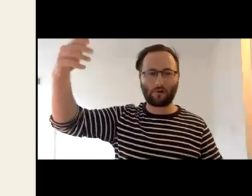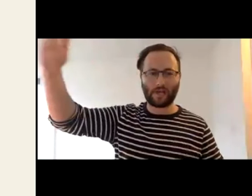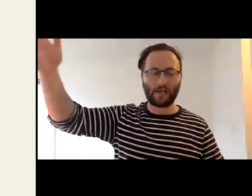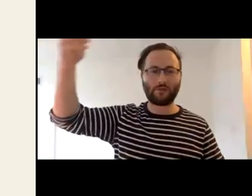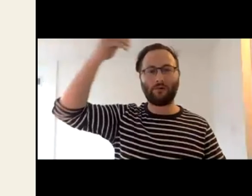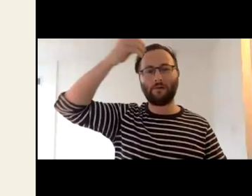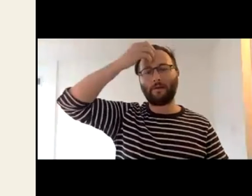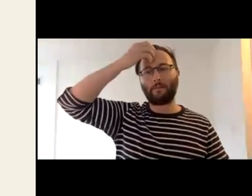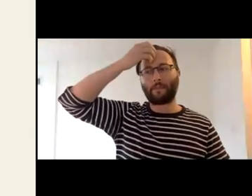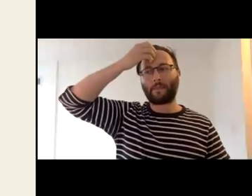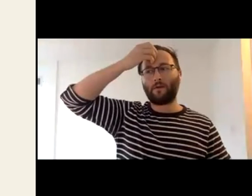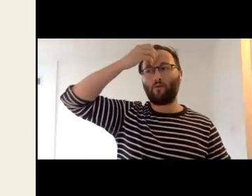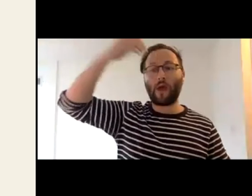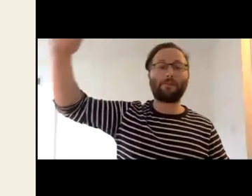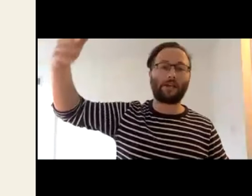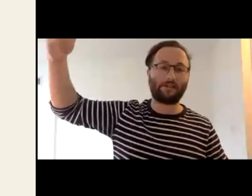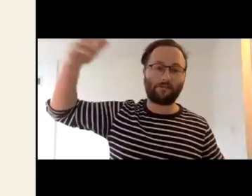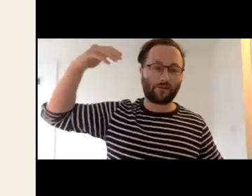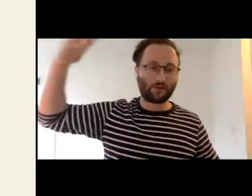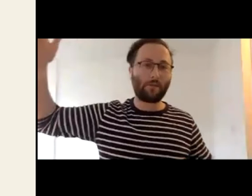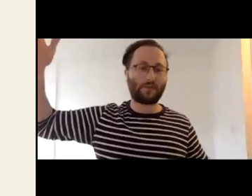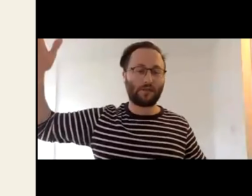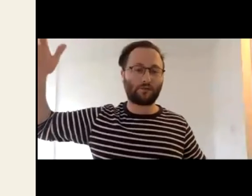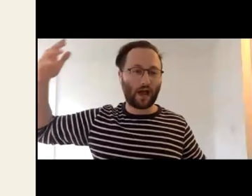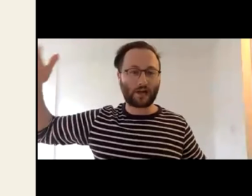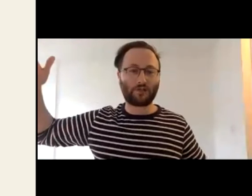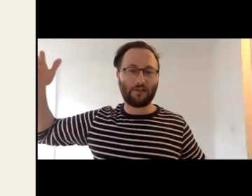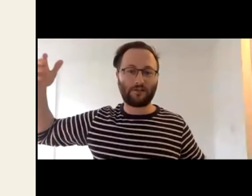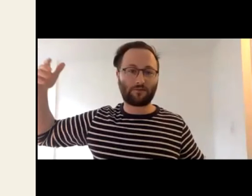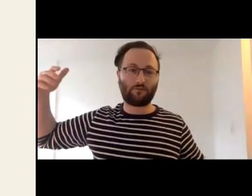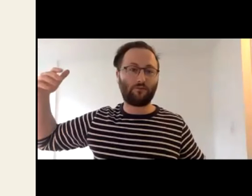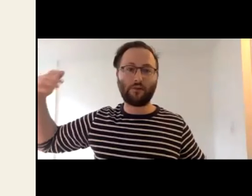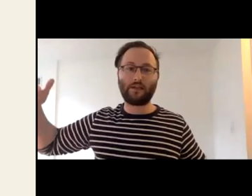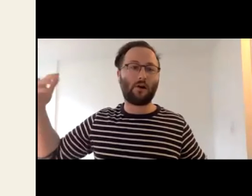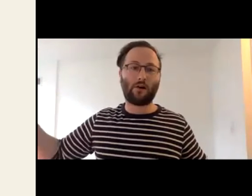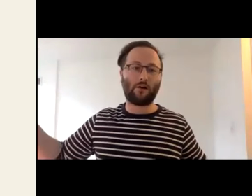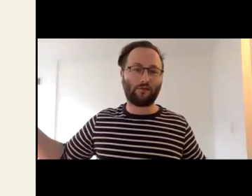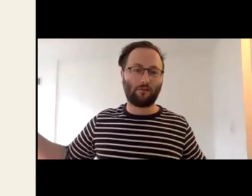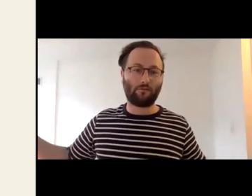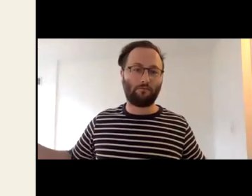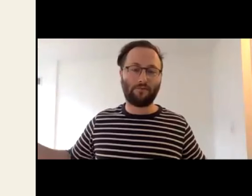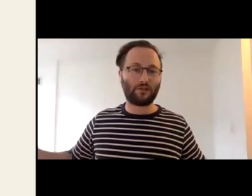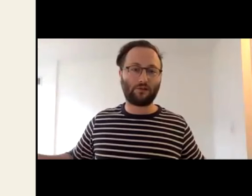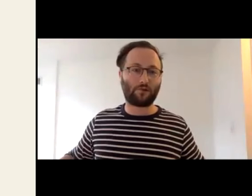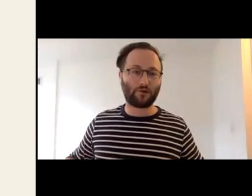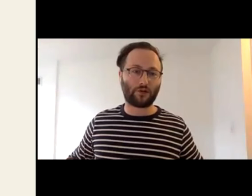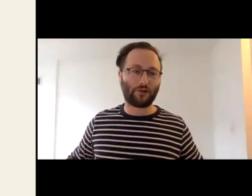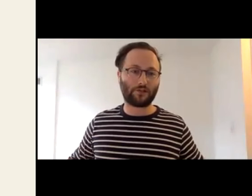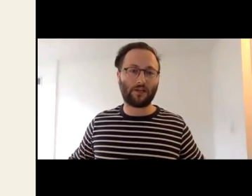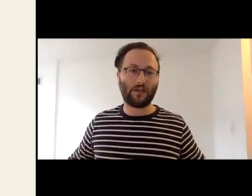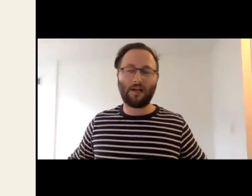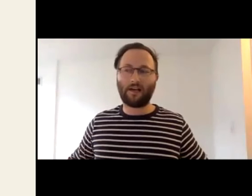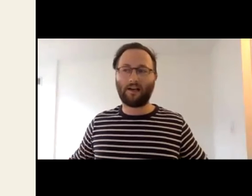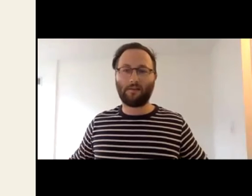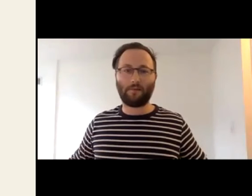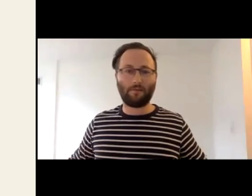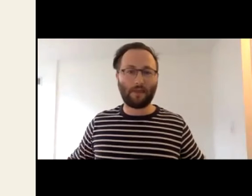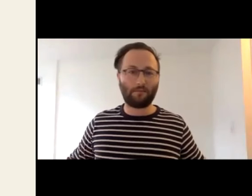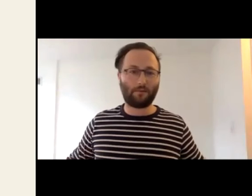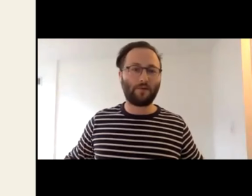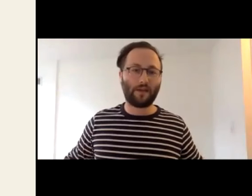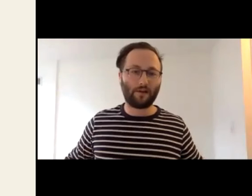more tangible, websites, the first websites were actually just really god-awful digital brochures,